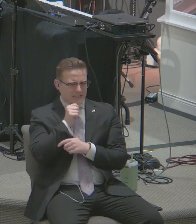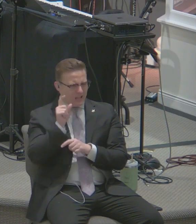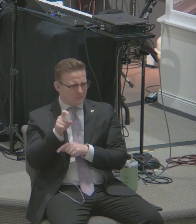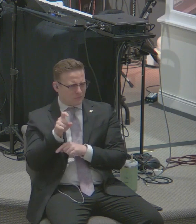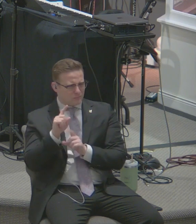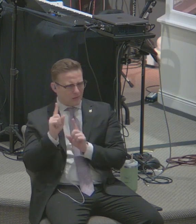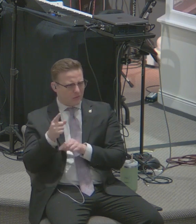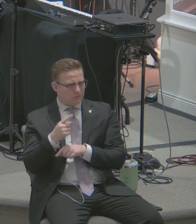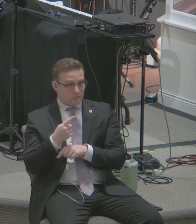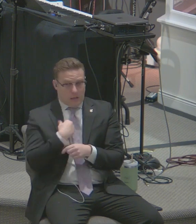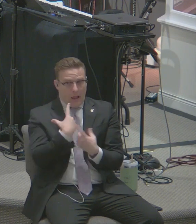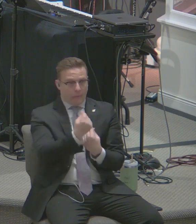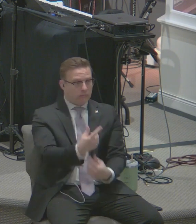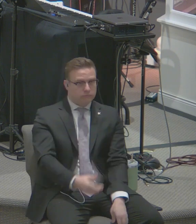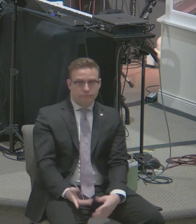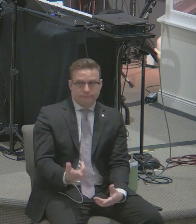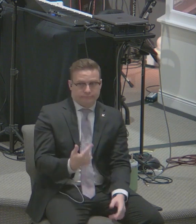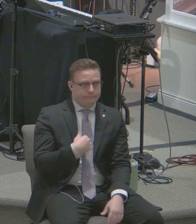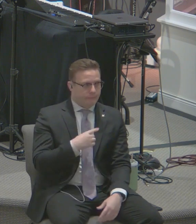What a church we have.